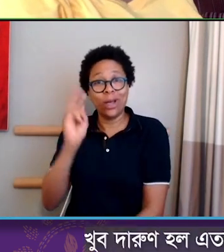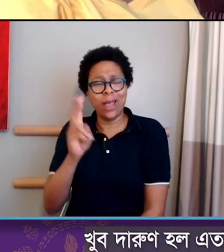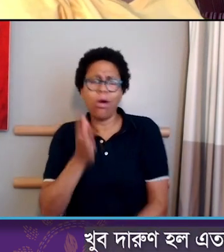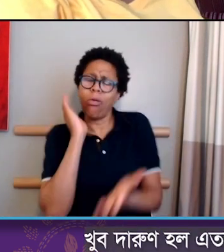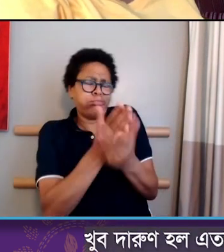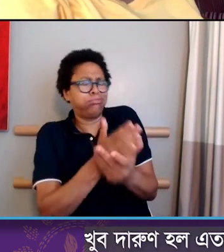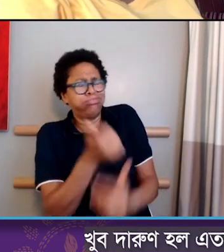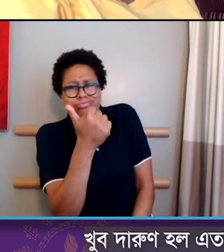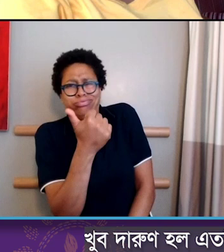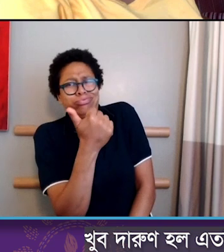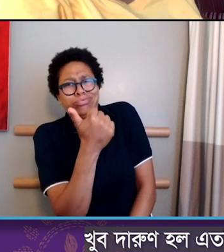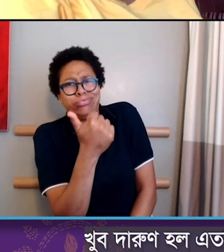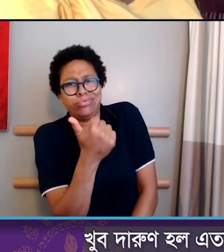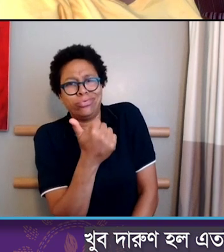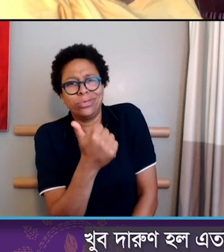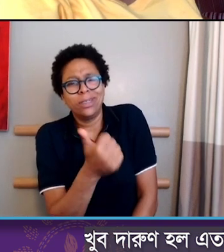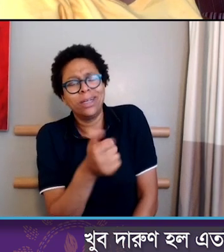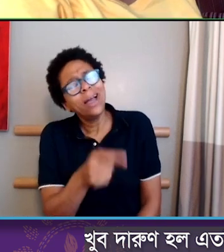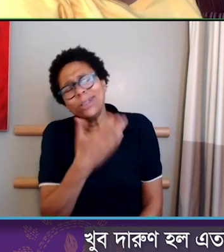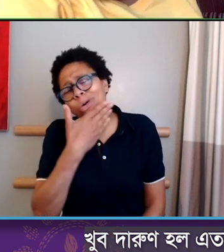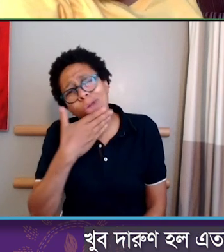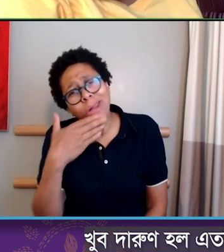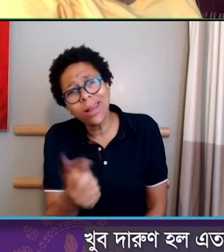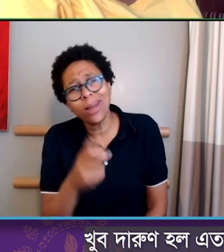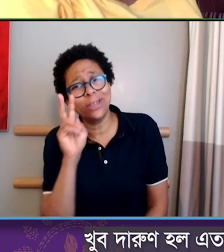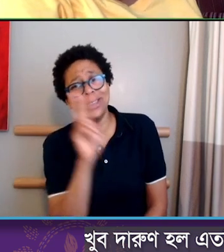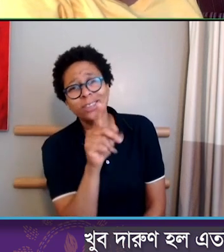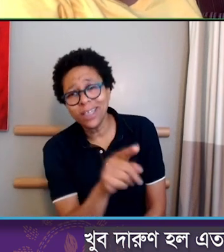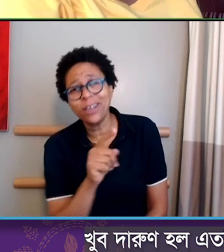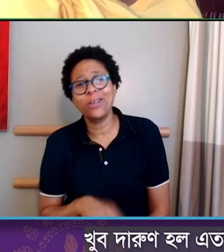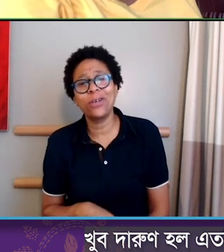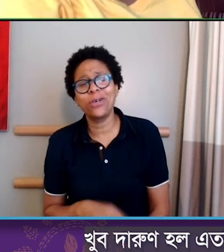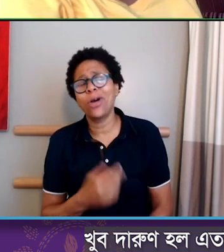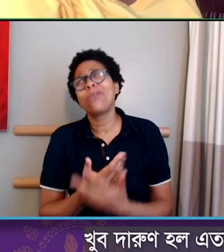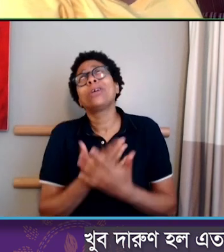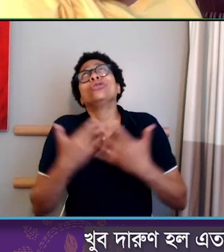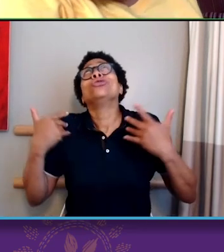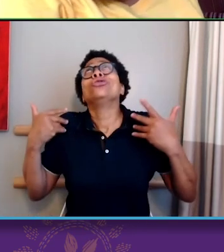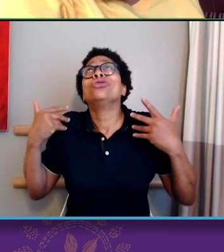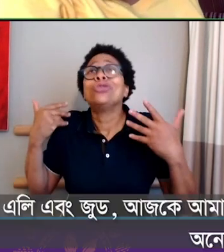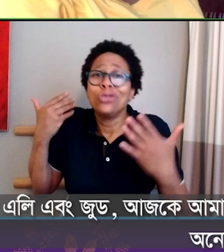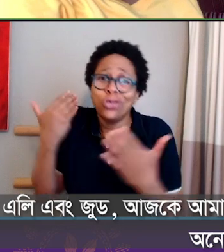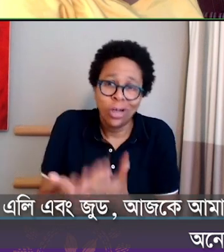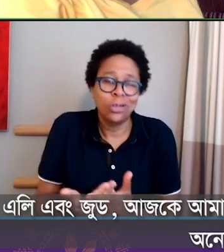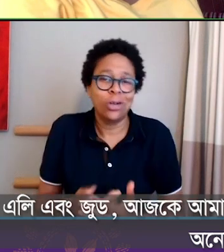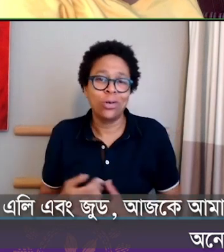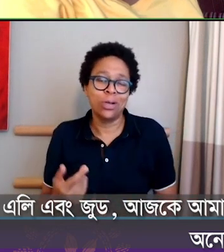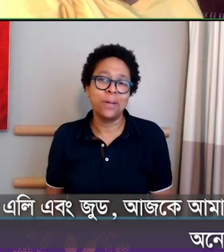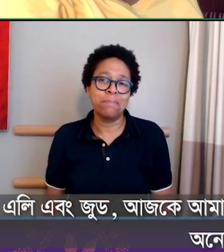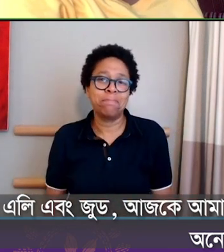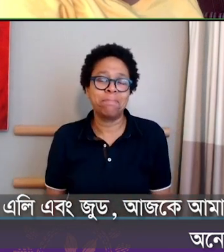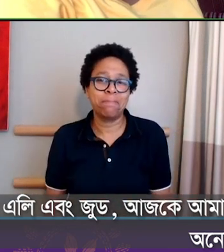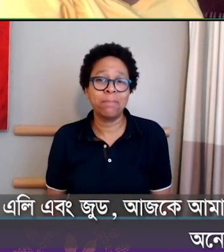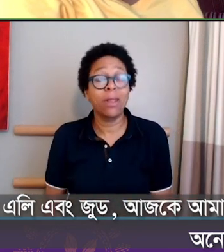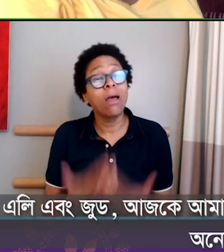absolutely. Let me start. It was so nice and lovely to see you after so long, you know. And thank you